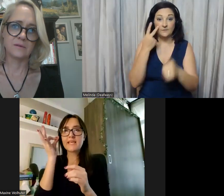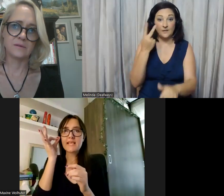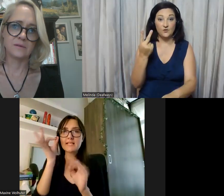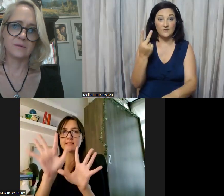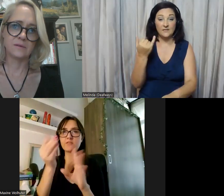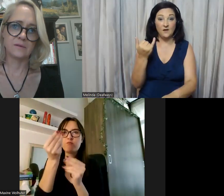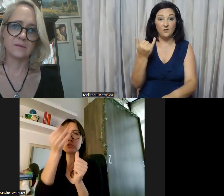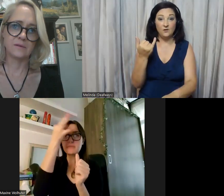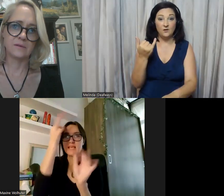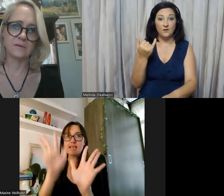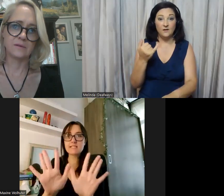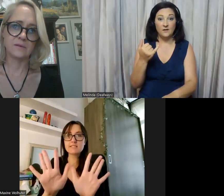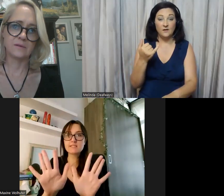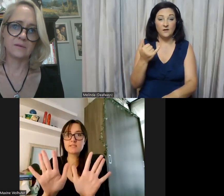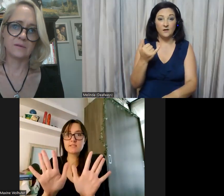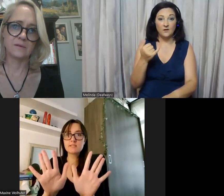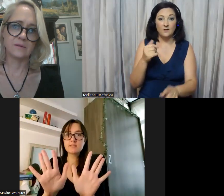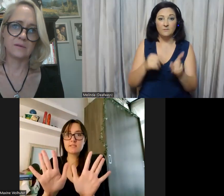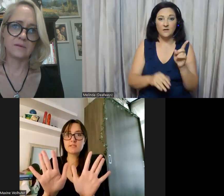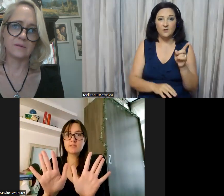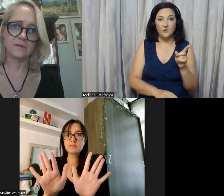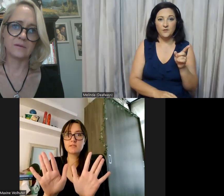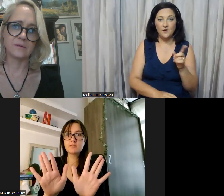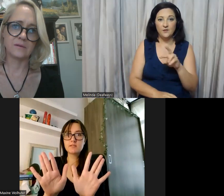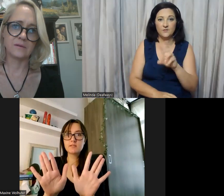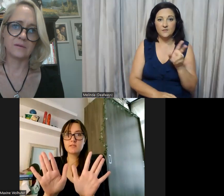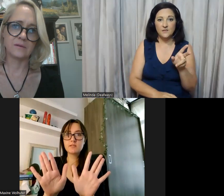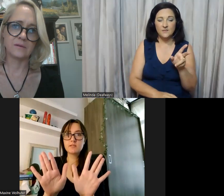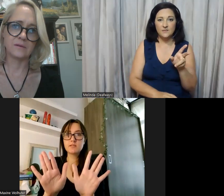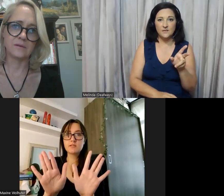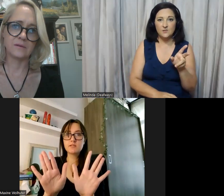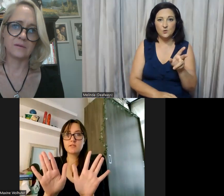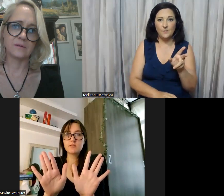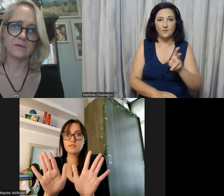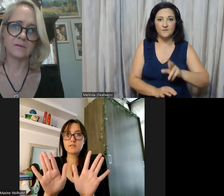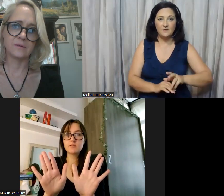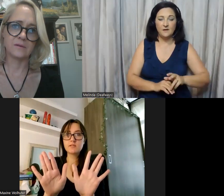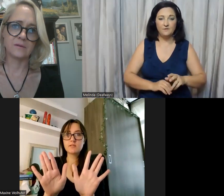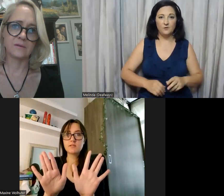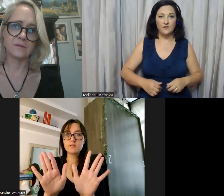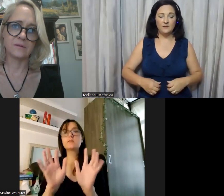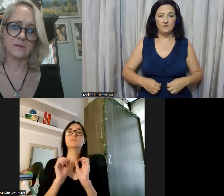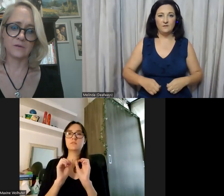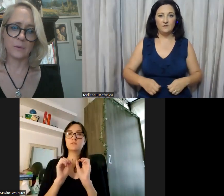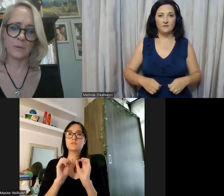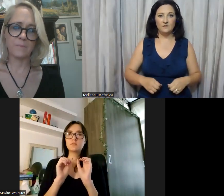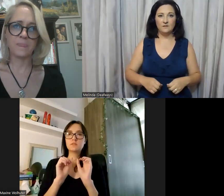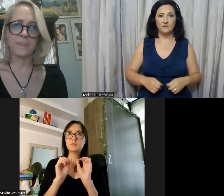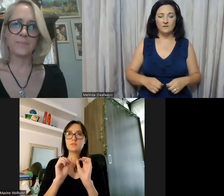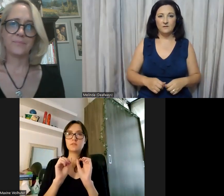Okay. Can you see now? Okay, Mariaan, praat jy gou dat ons net sien as die skerm swap of sy my verloor?